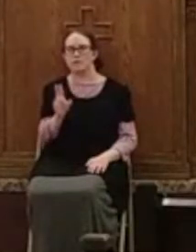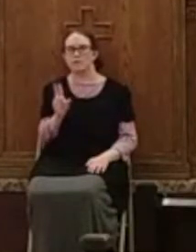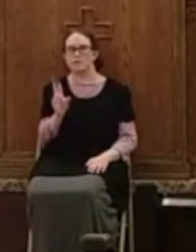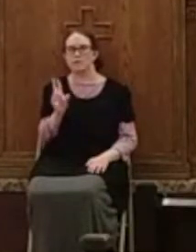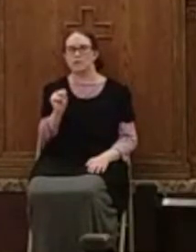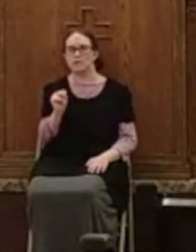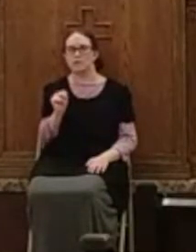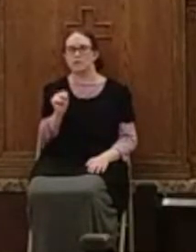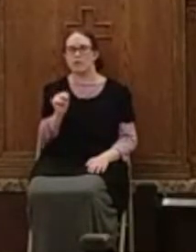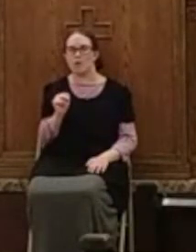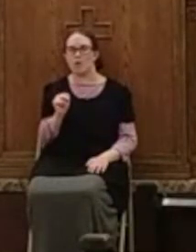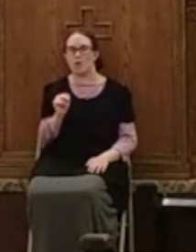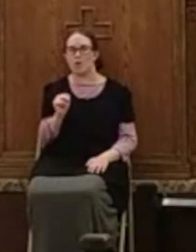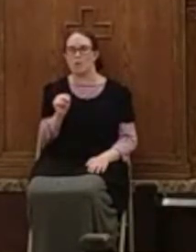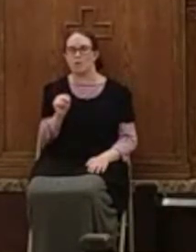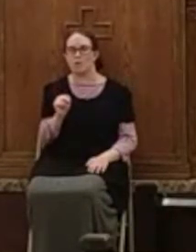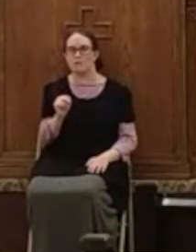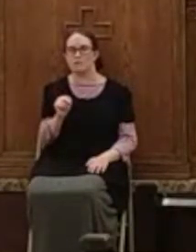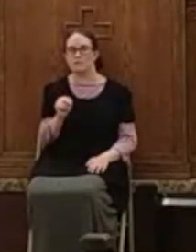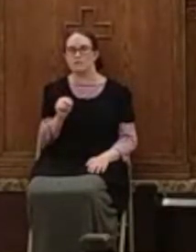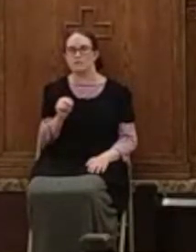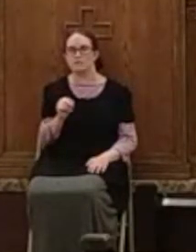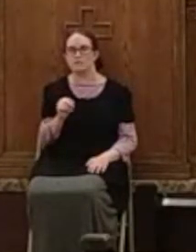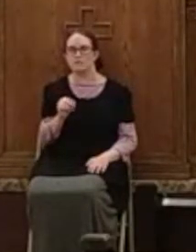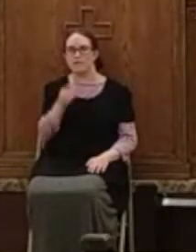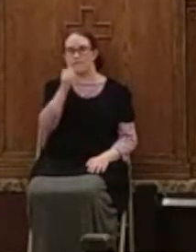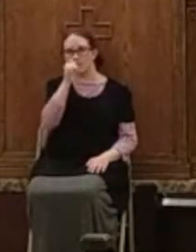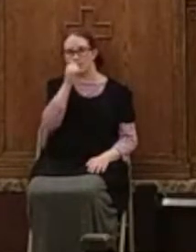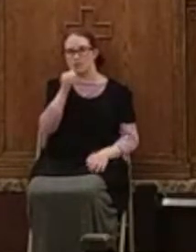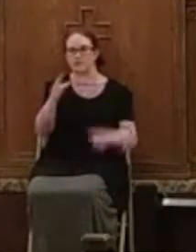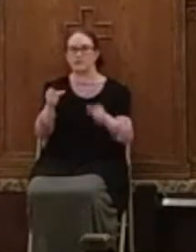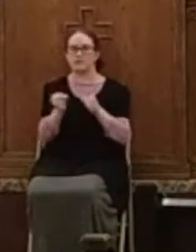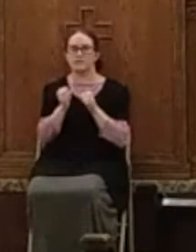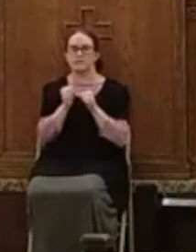light taking. This is something that